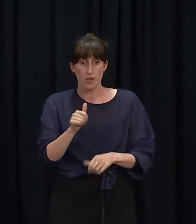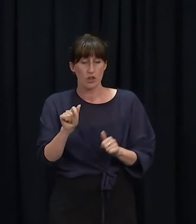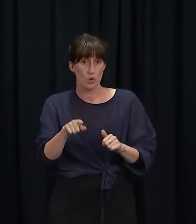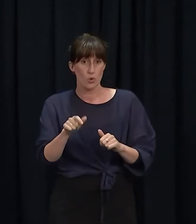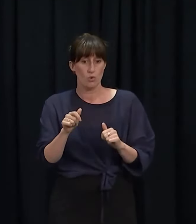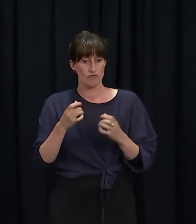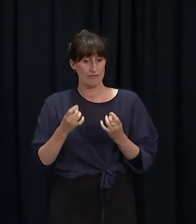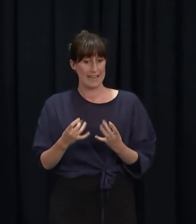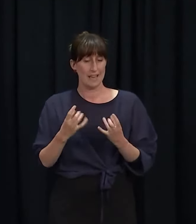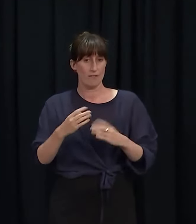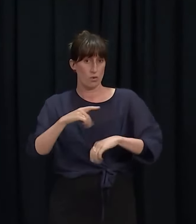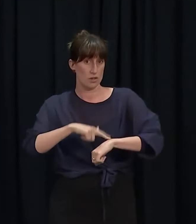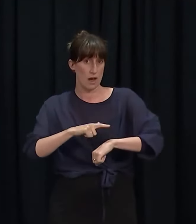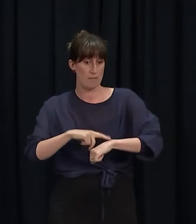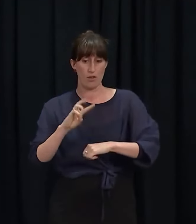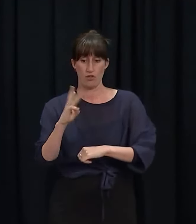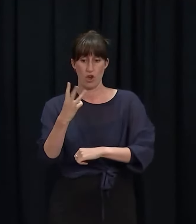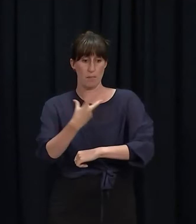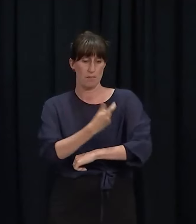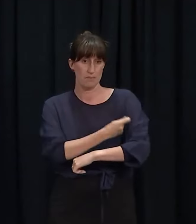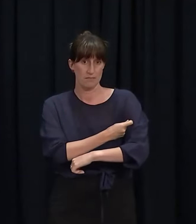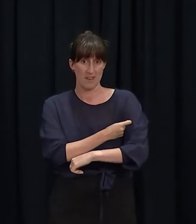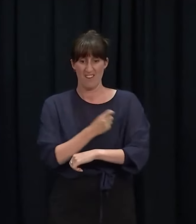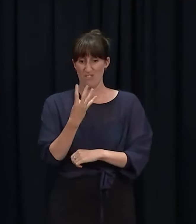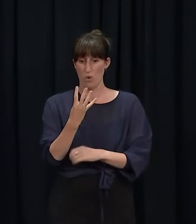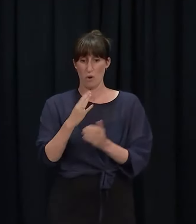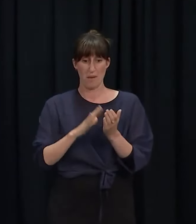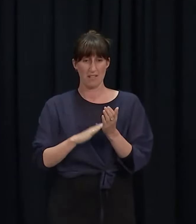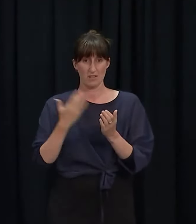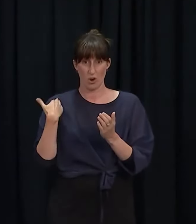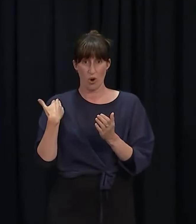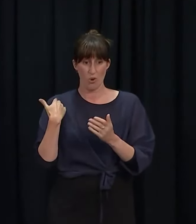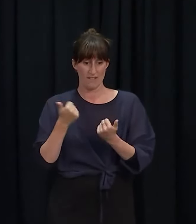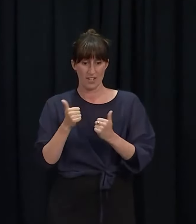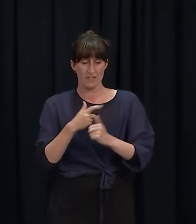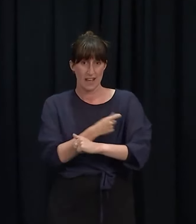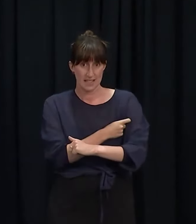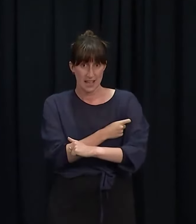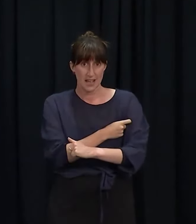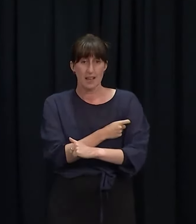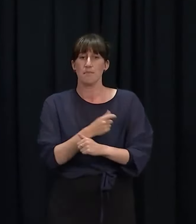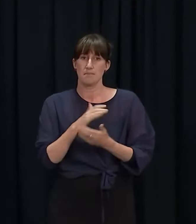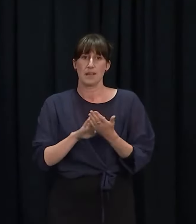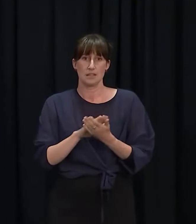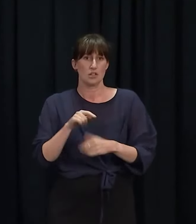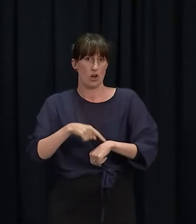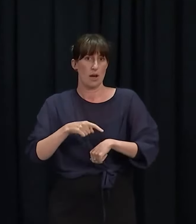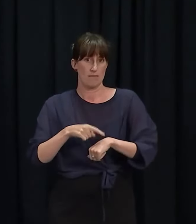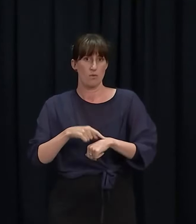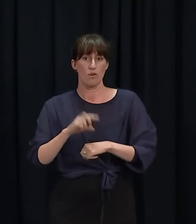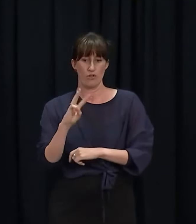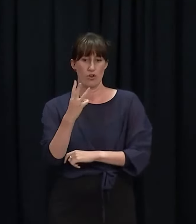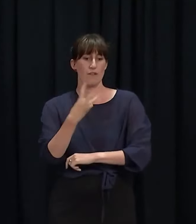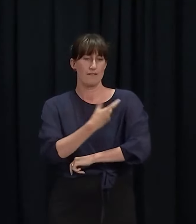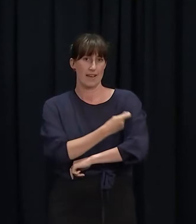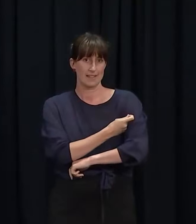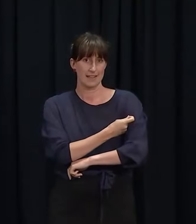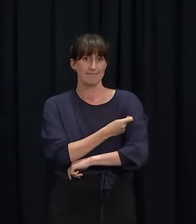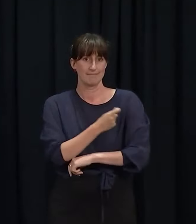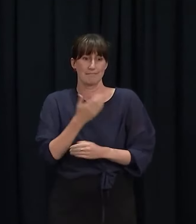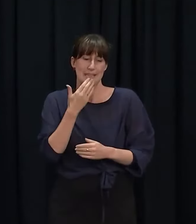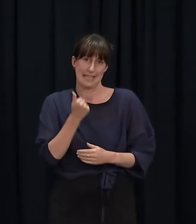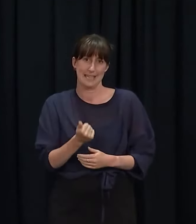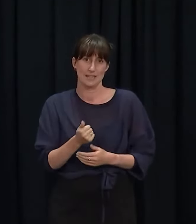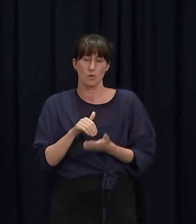possible. It will keep you safe from serious illness and it will preserve our hospitals. It's pleasing though to see that